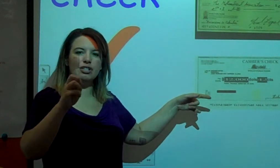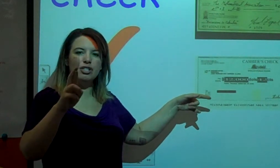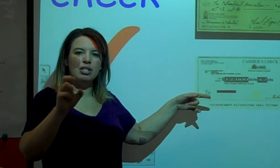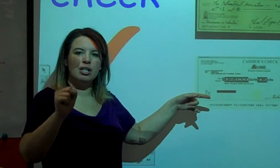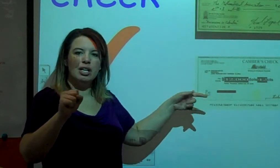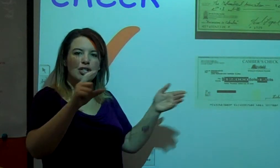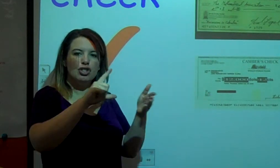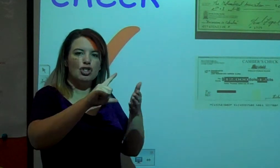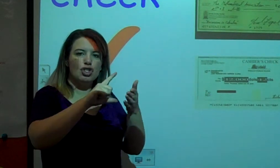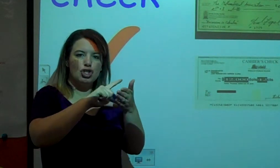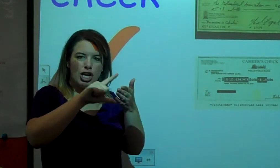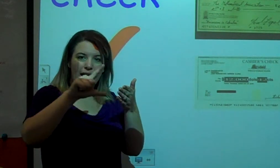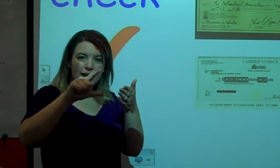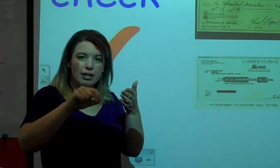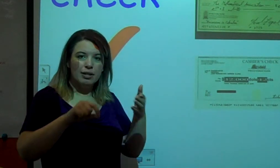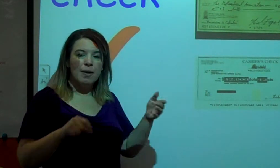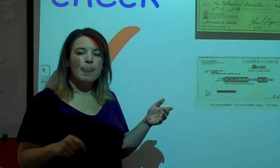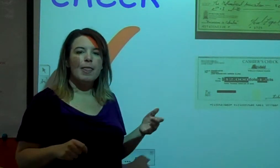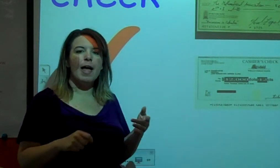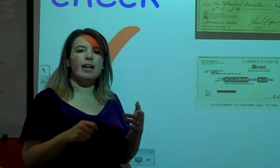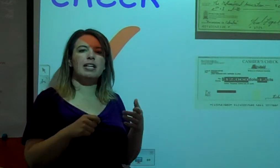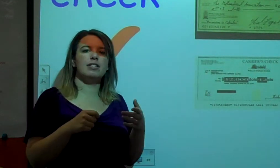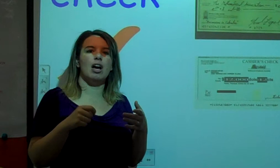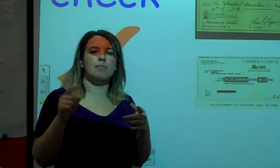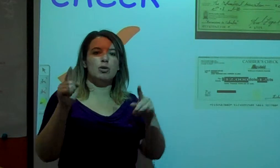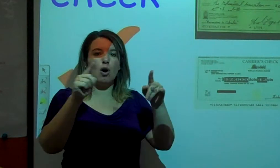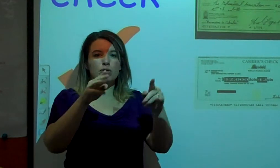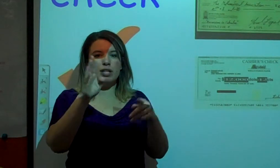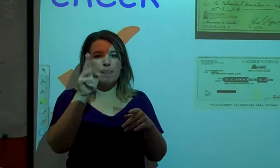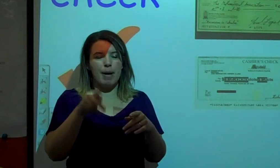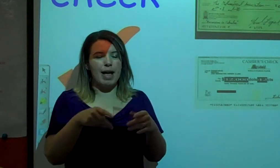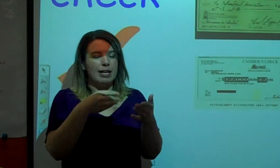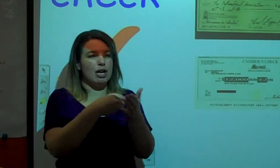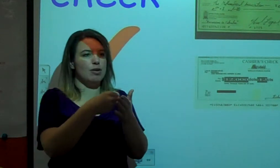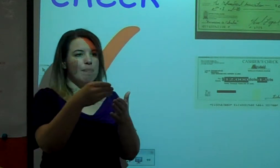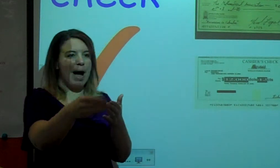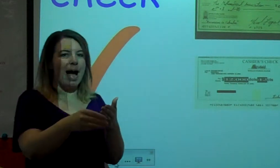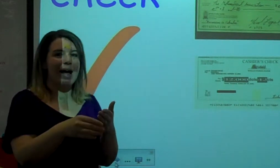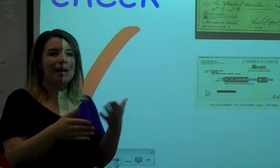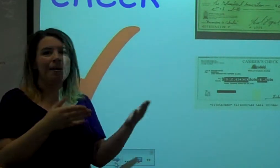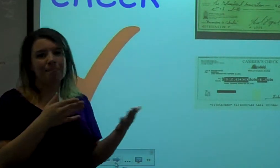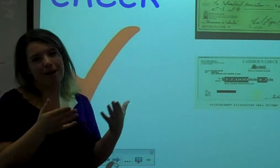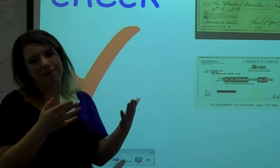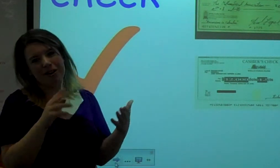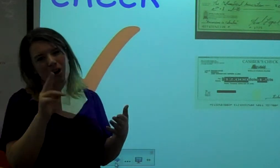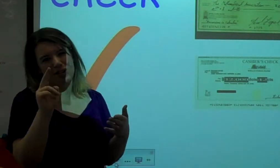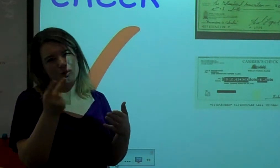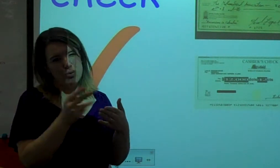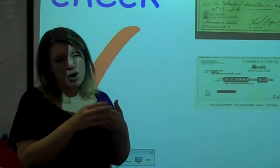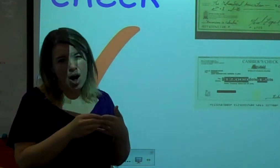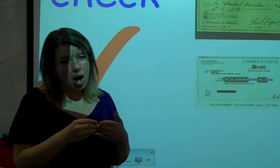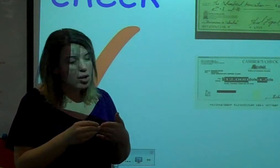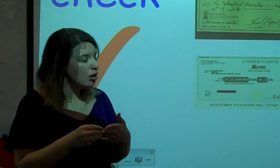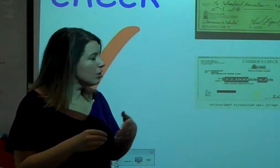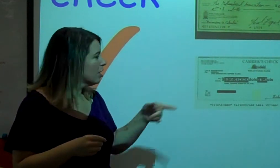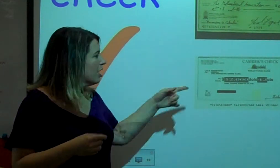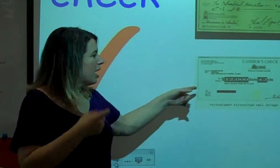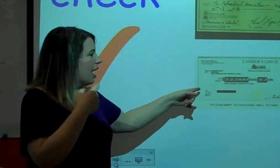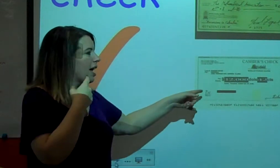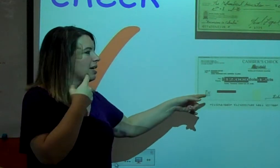cashier's check, and it's you go to the bank and you buy, maybe it costs like $2, and